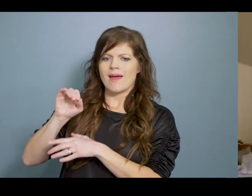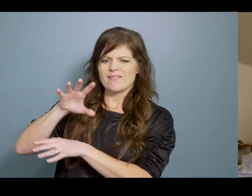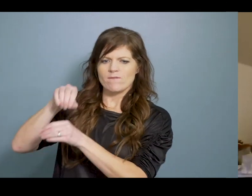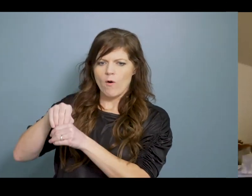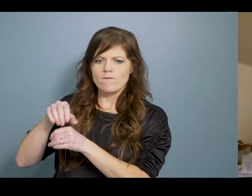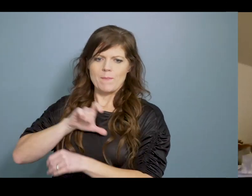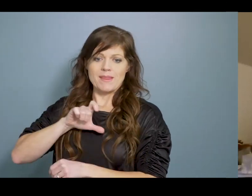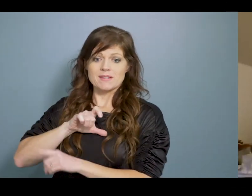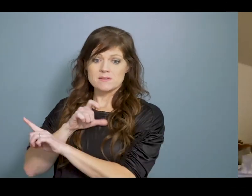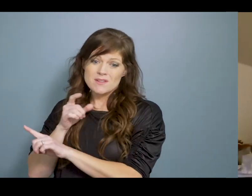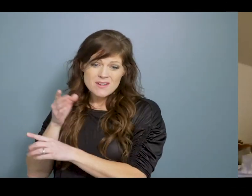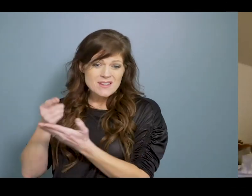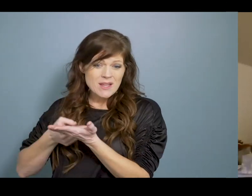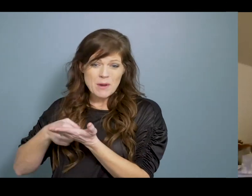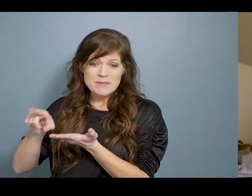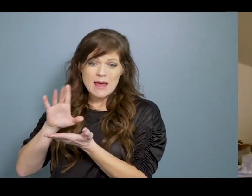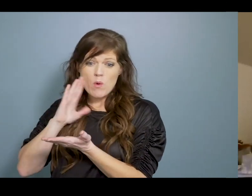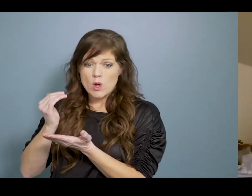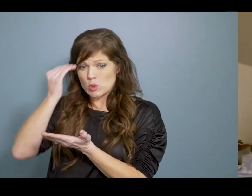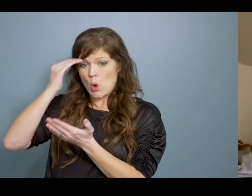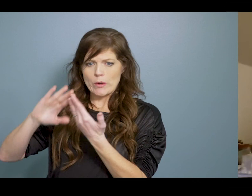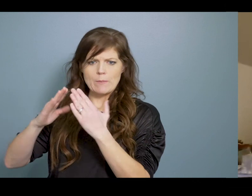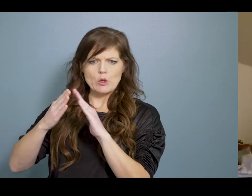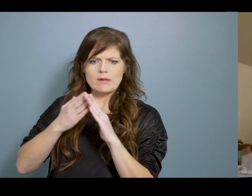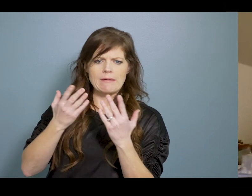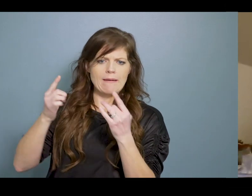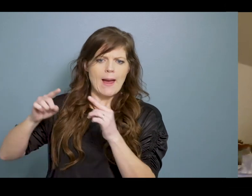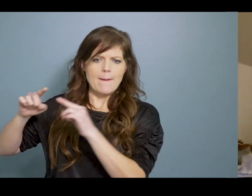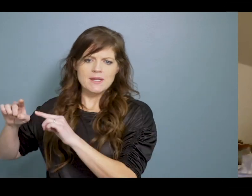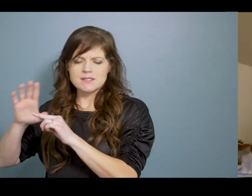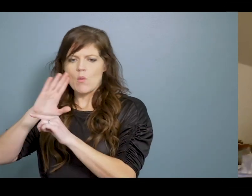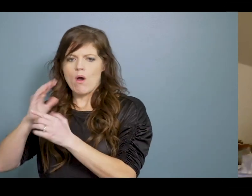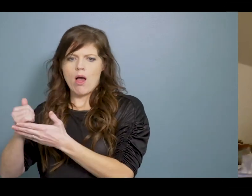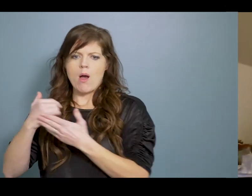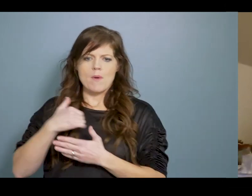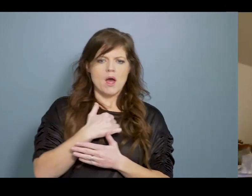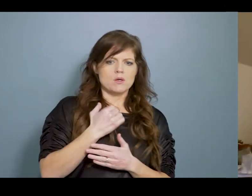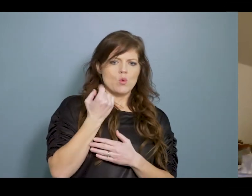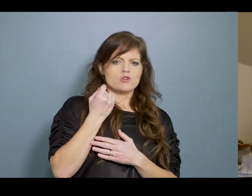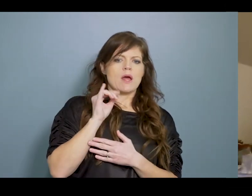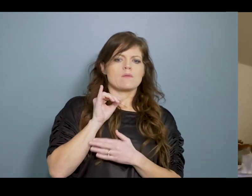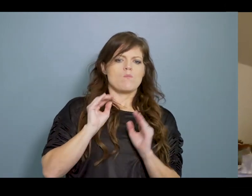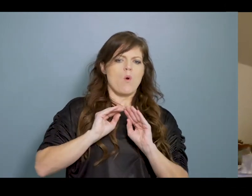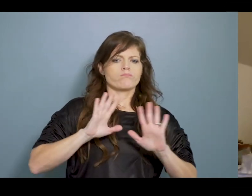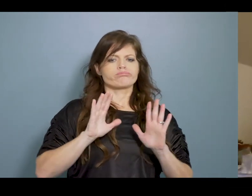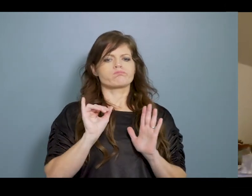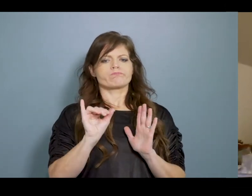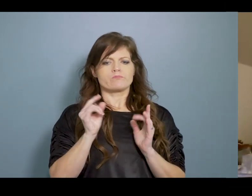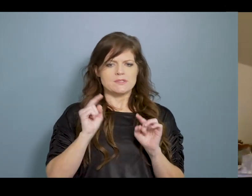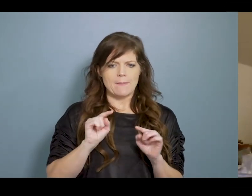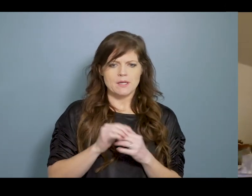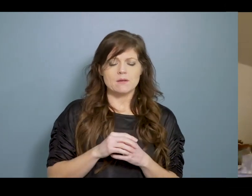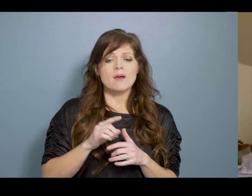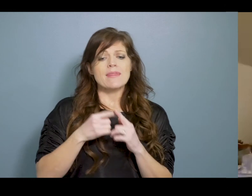because sometimes they know things that help amplify what we may be learning as well. And then we'll try to take